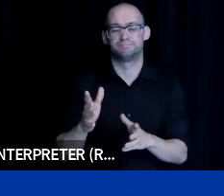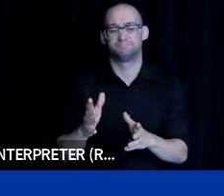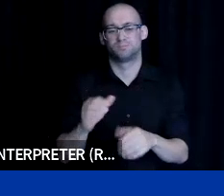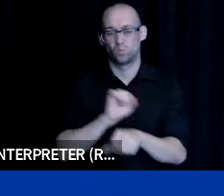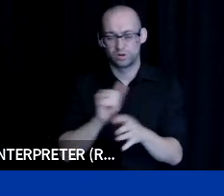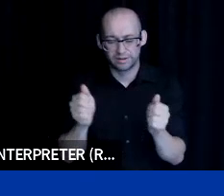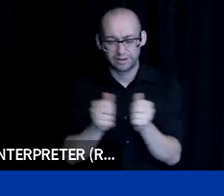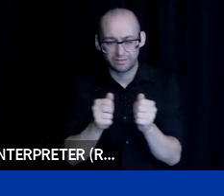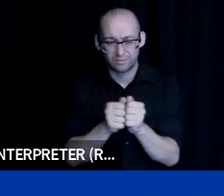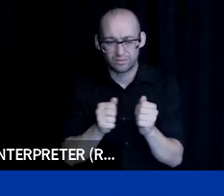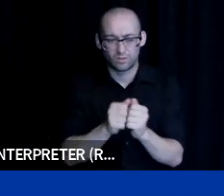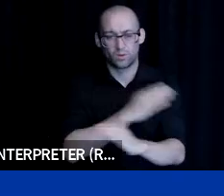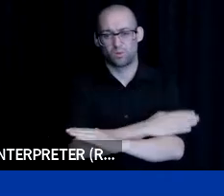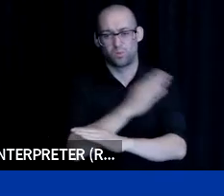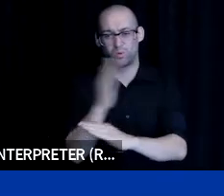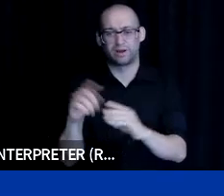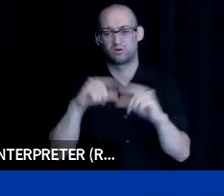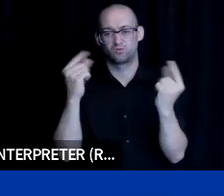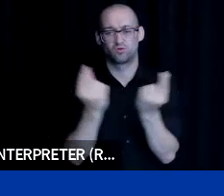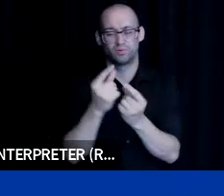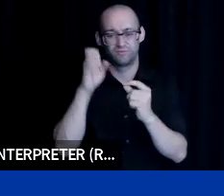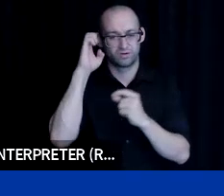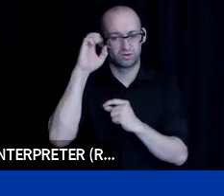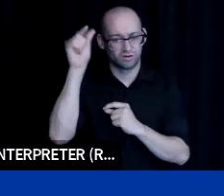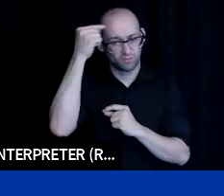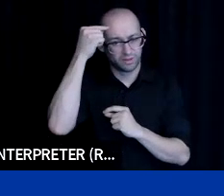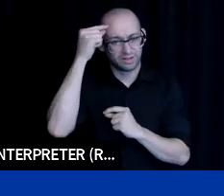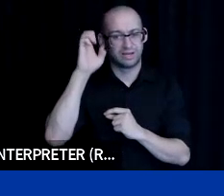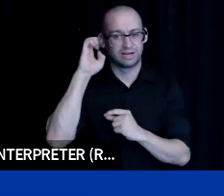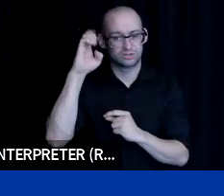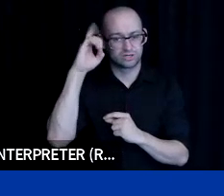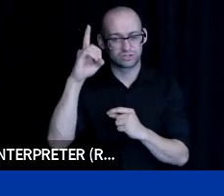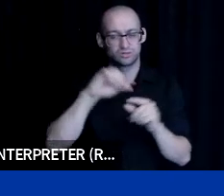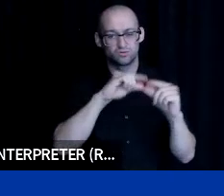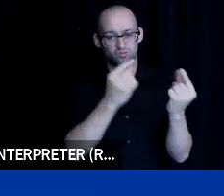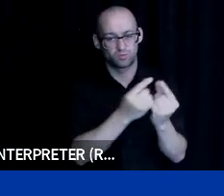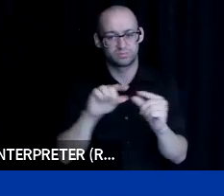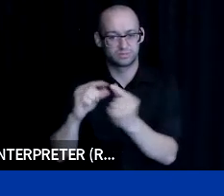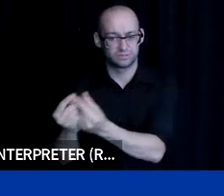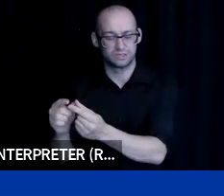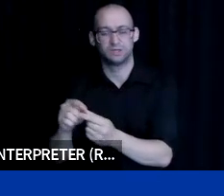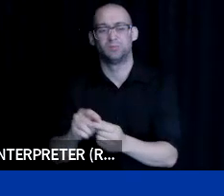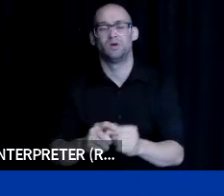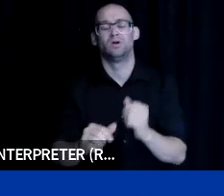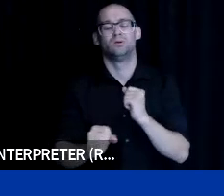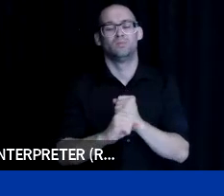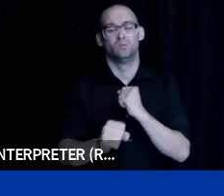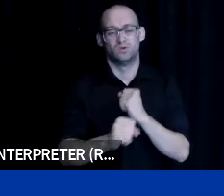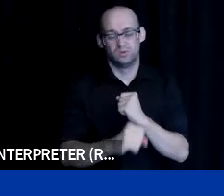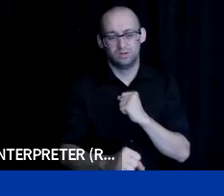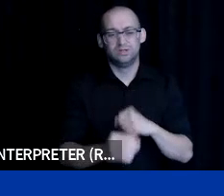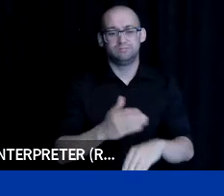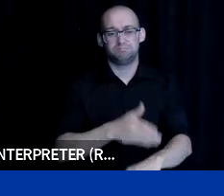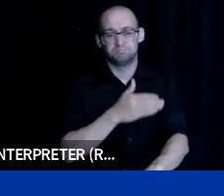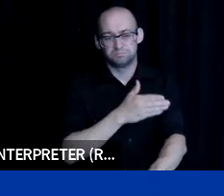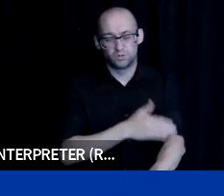a wide group of government education entities, the promotion of the Affordable